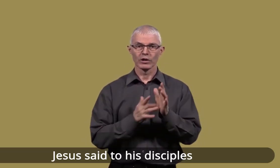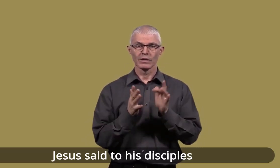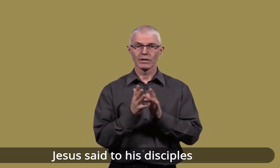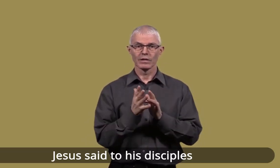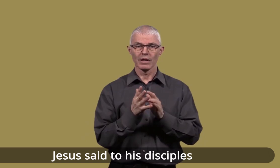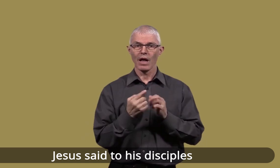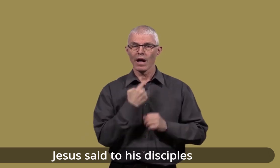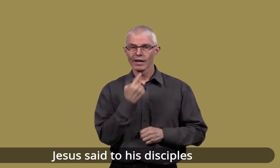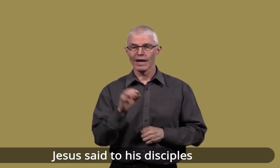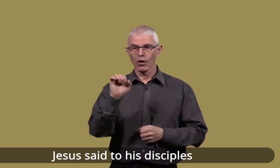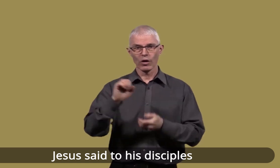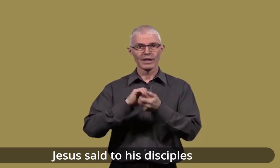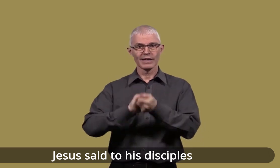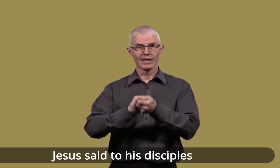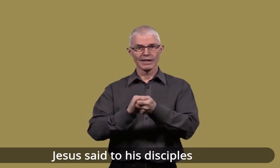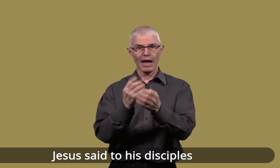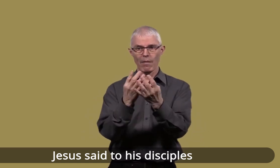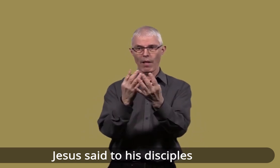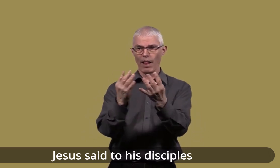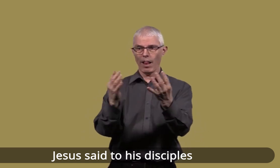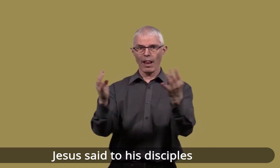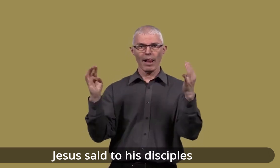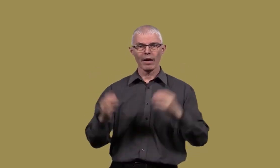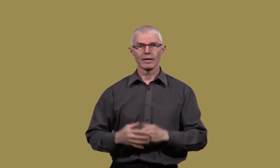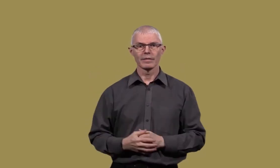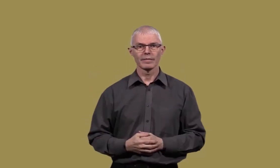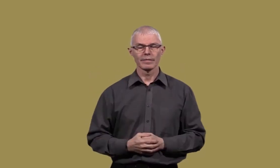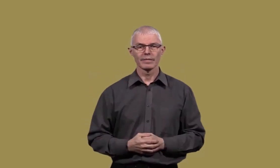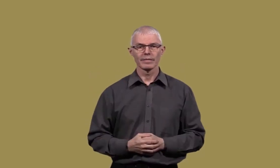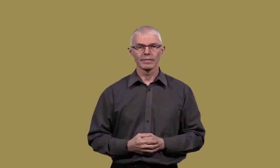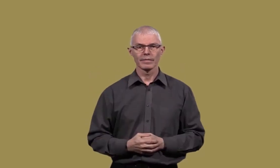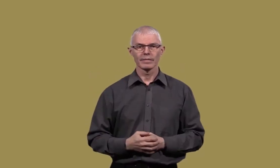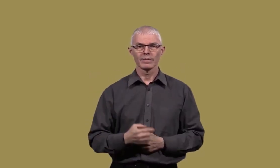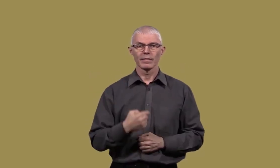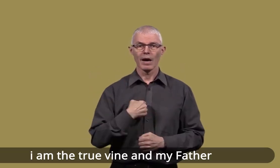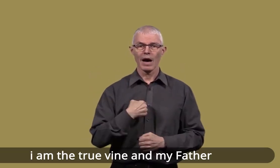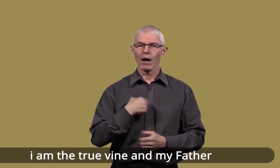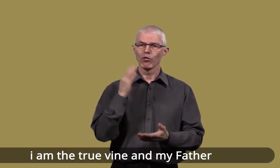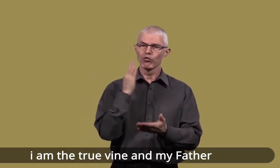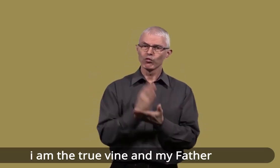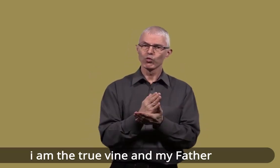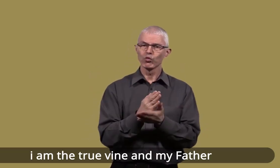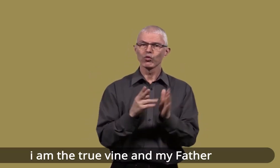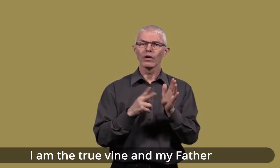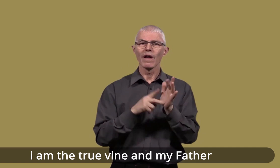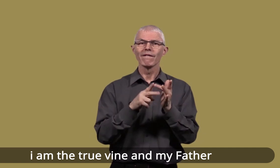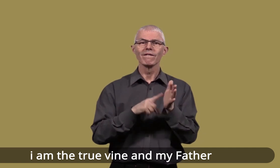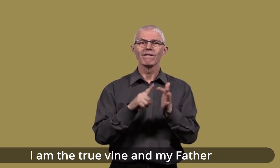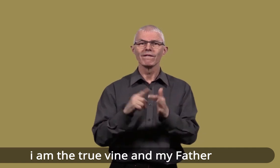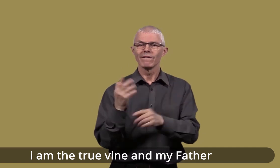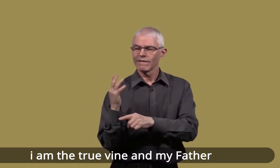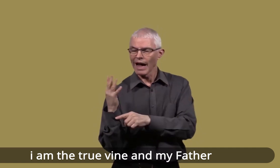Jesus said to his disciples, I am the true vine,